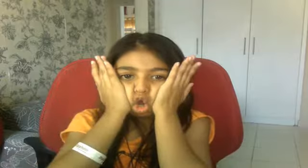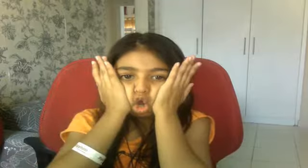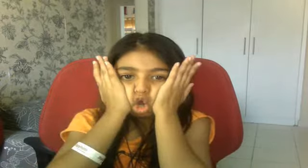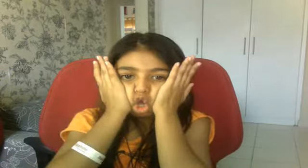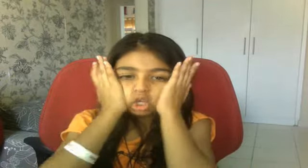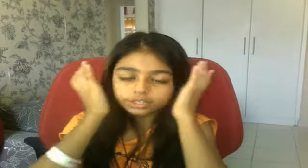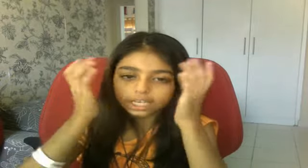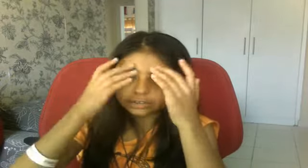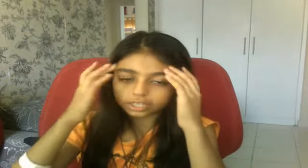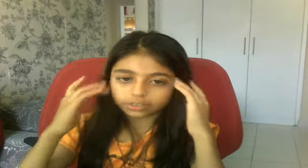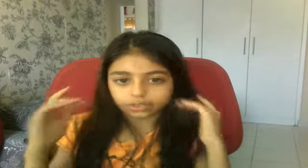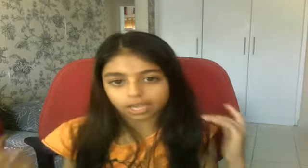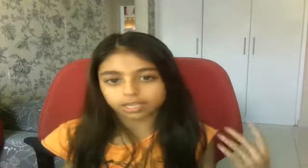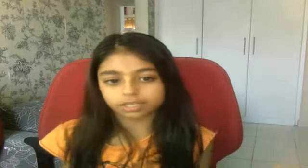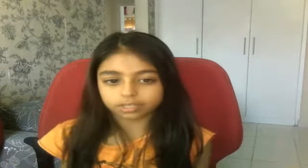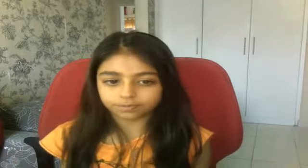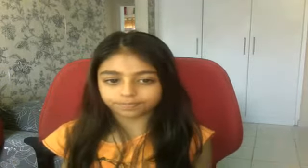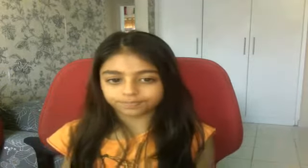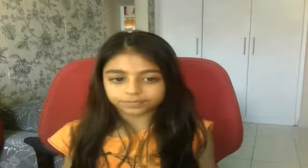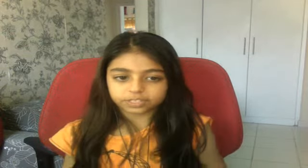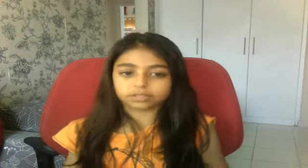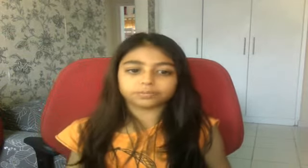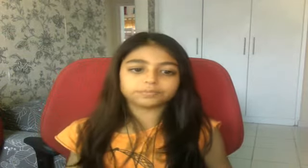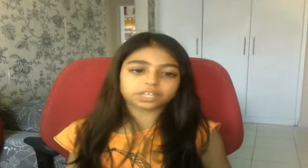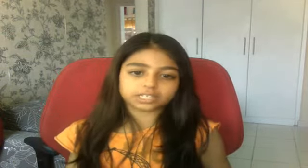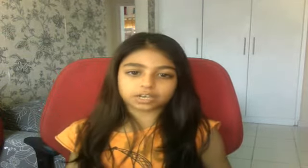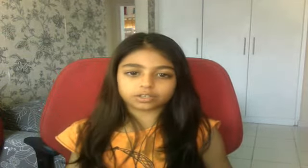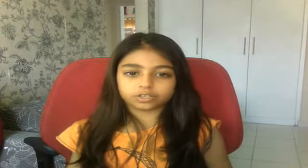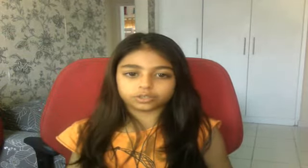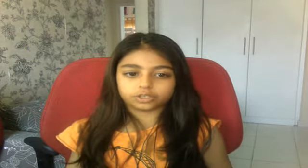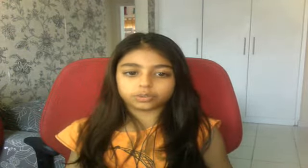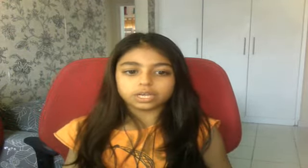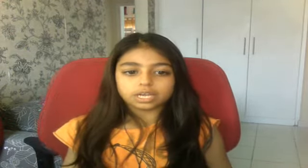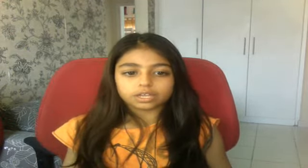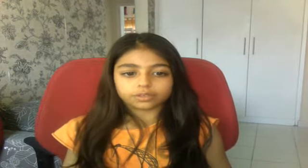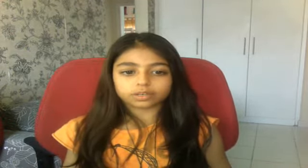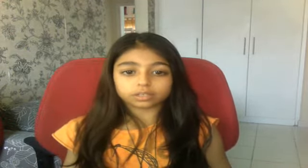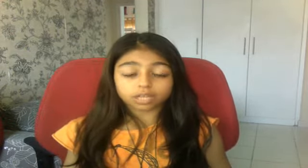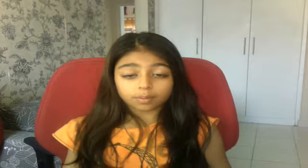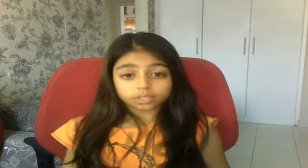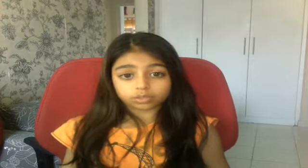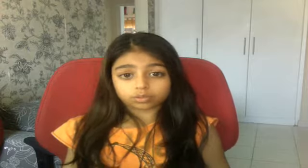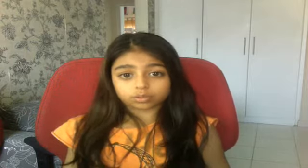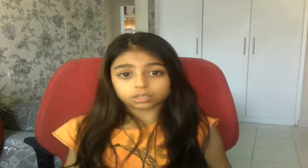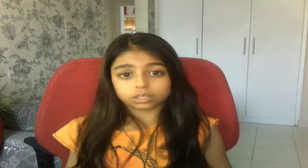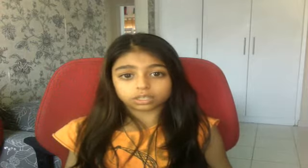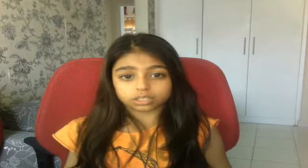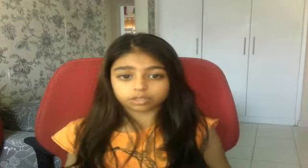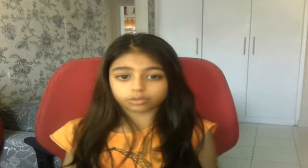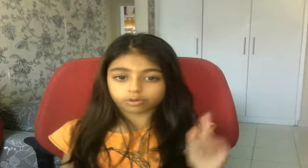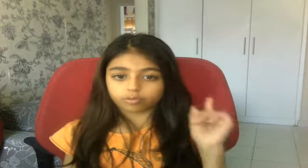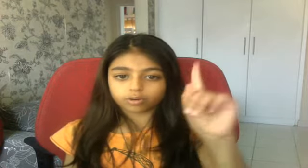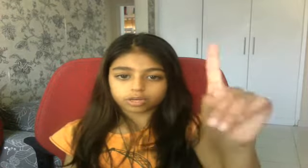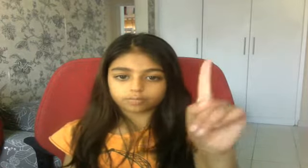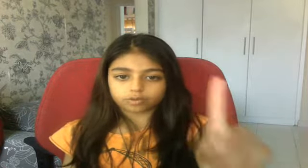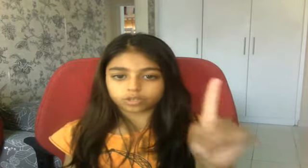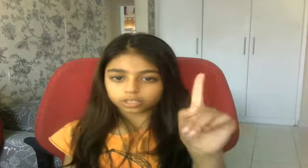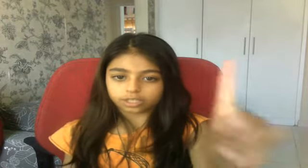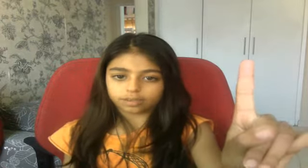sound at the end. So, that's how do the llama song. Let's go through it one more time.